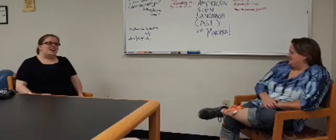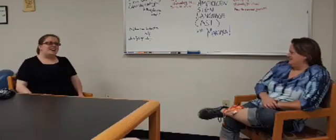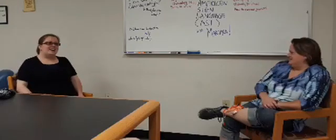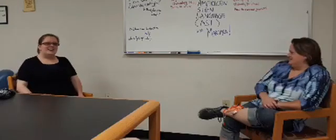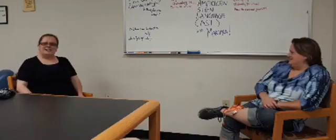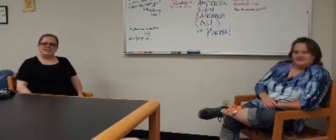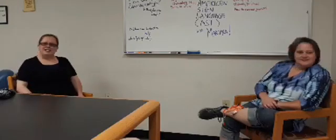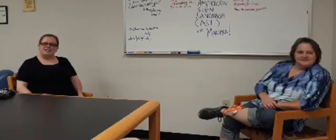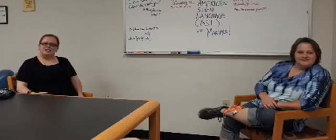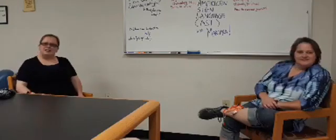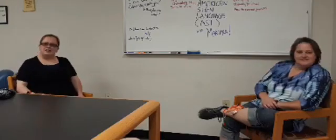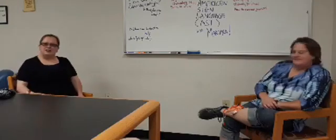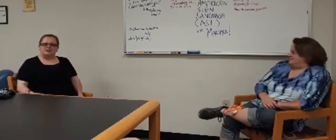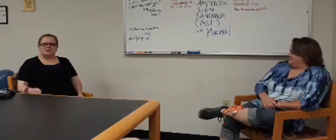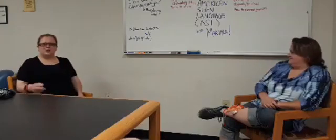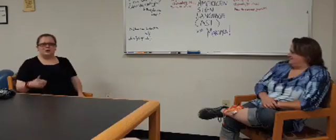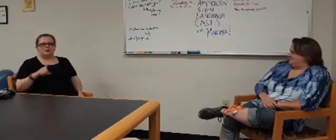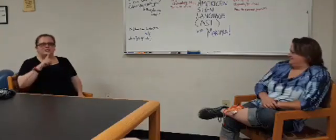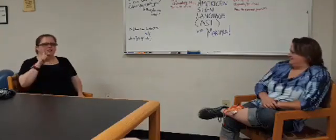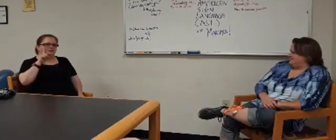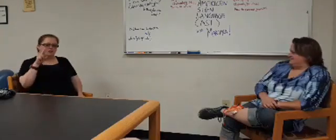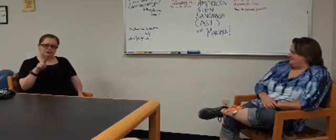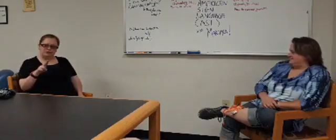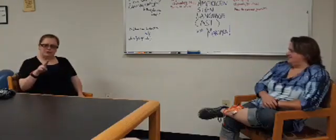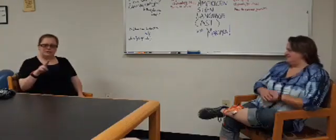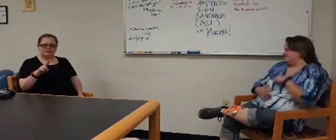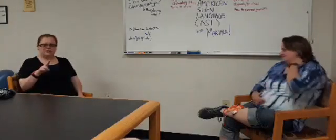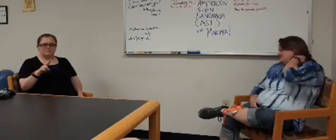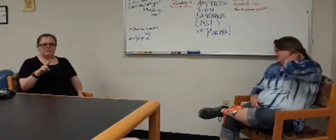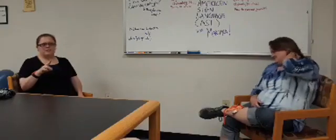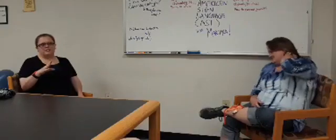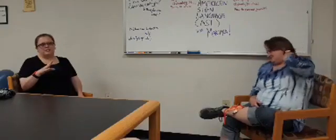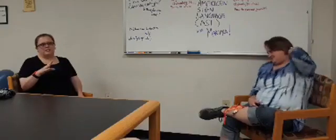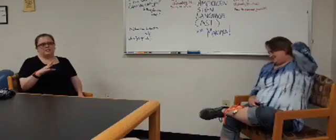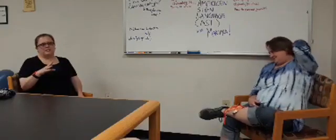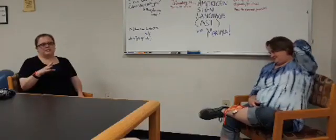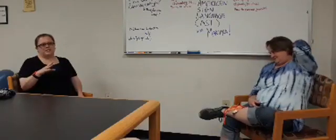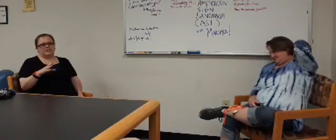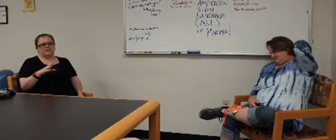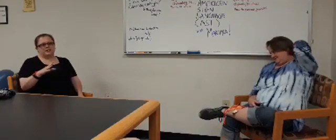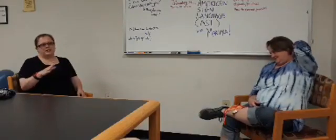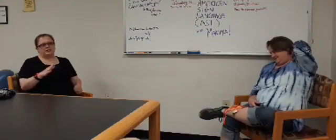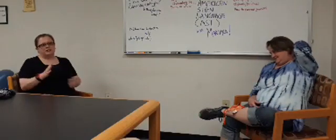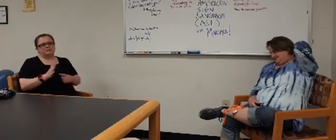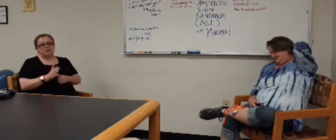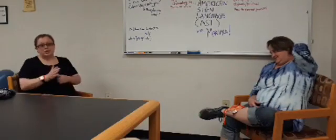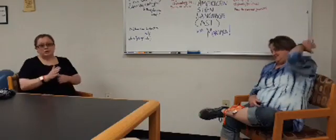What is Defu? So Defu is a show